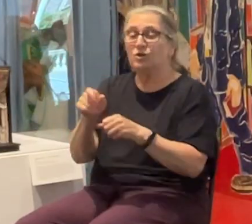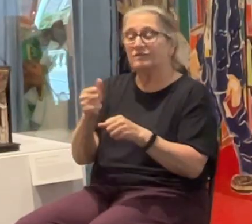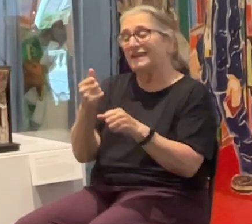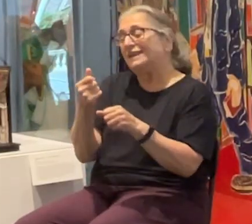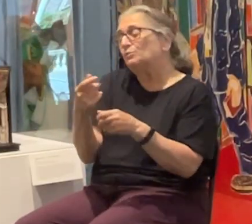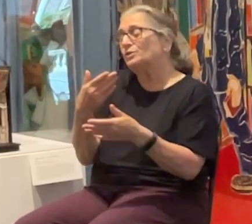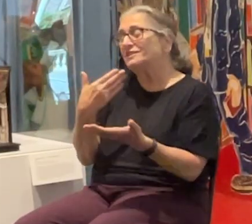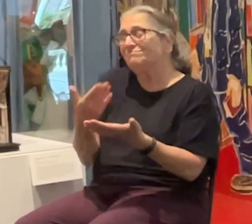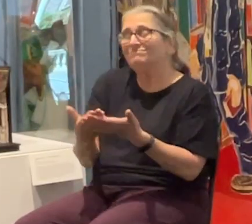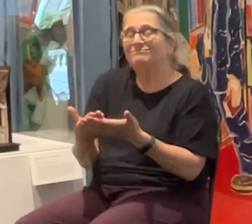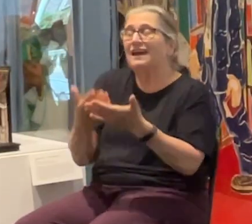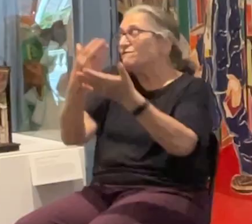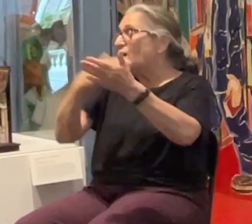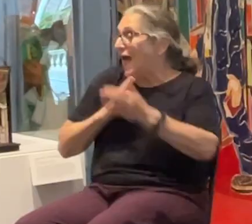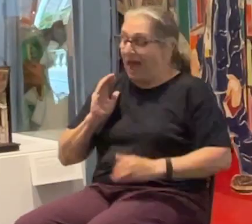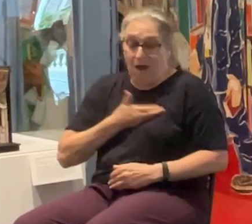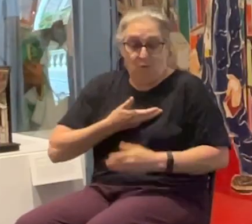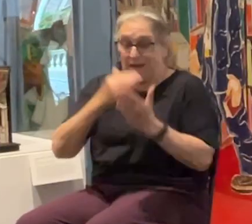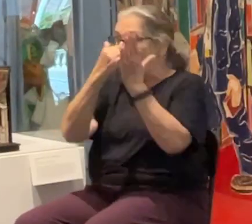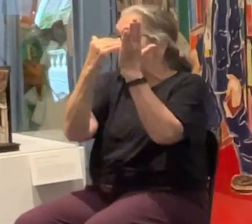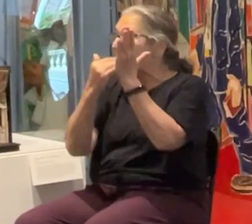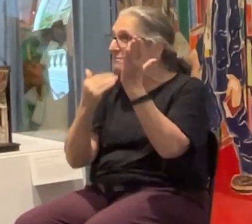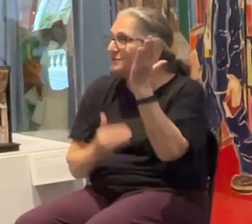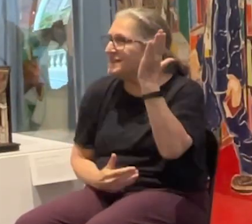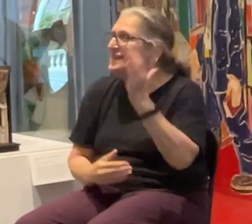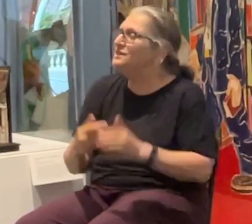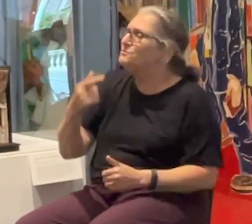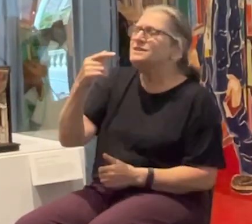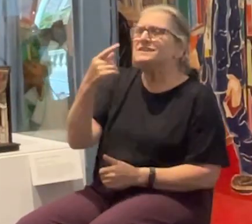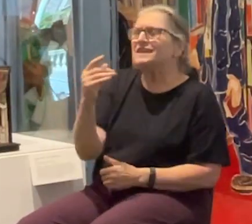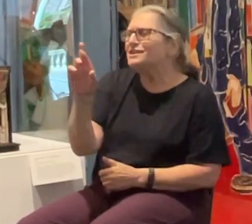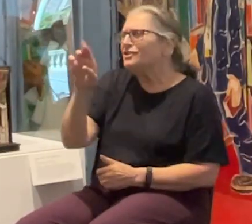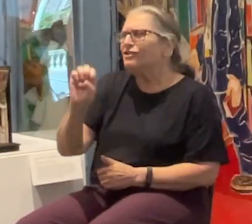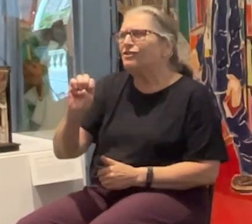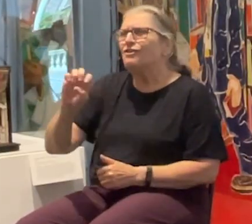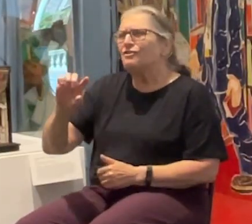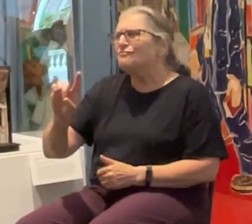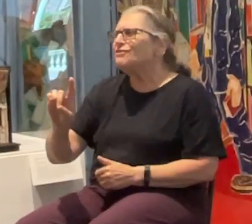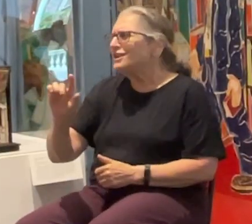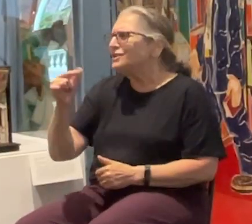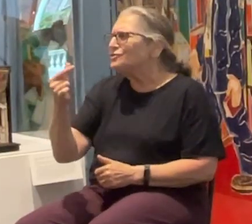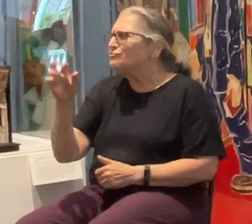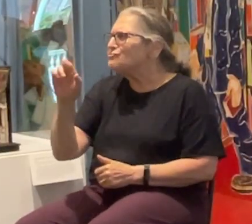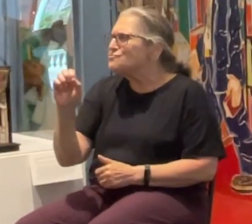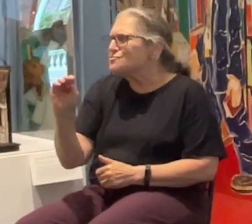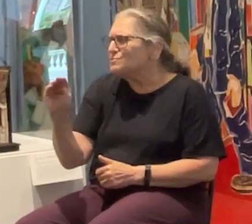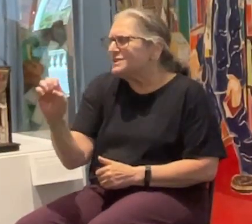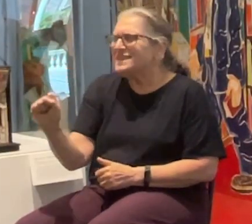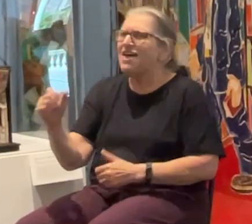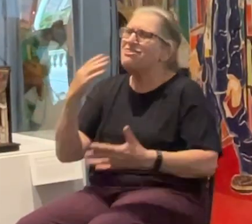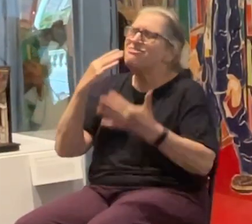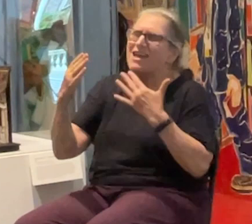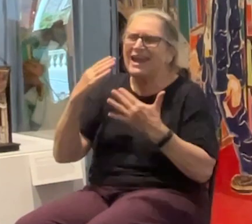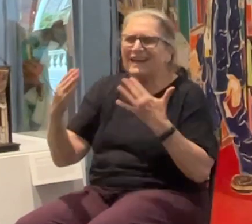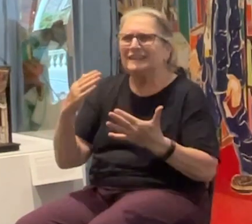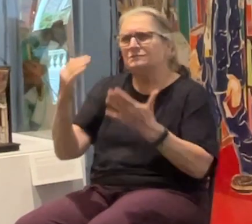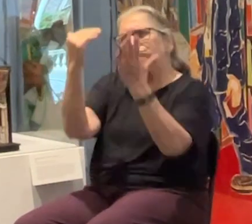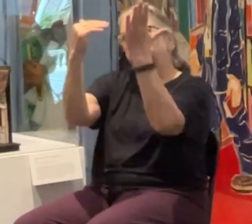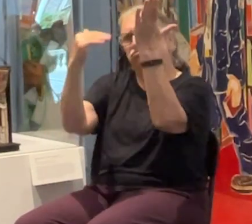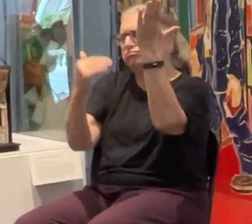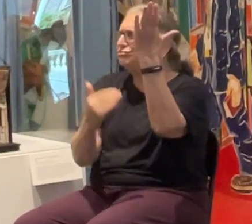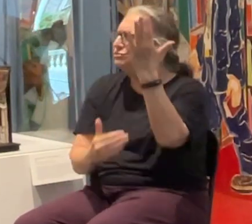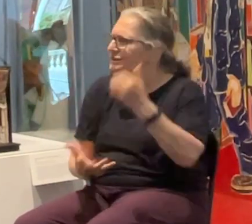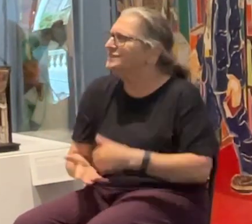he thanks us, says things, whatever. And even if that wasn't the case, it would, you know, I would feel that way personally from him. Anyway, so